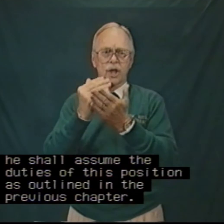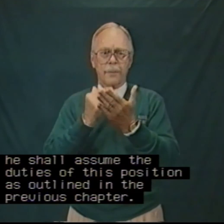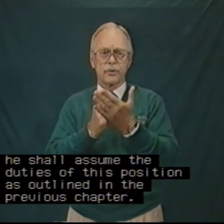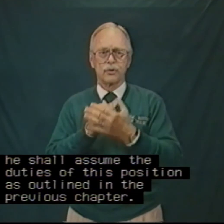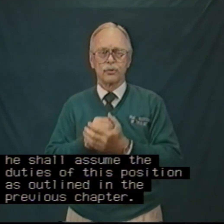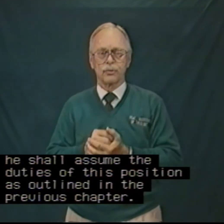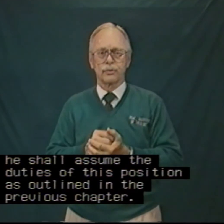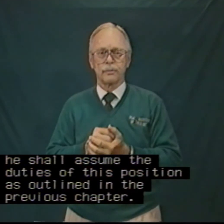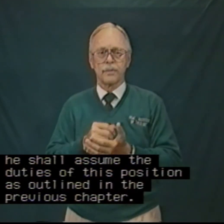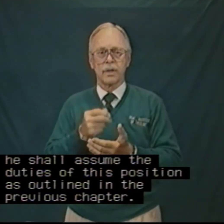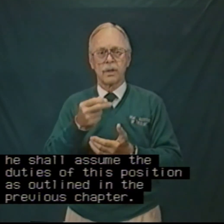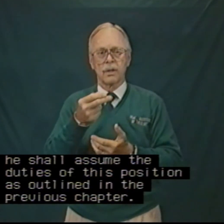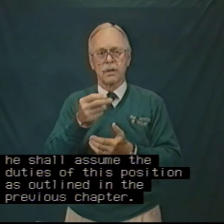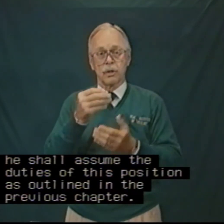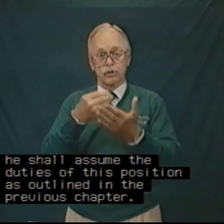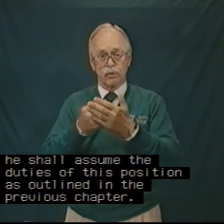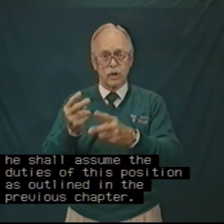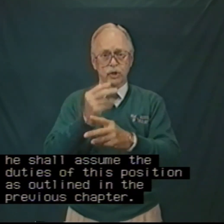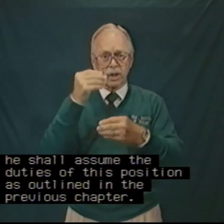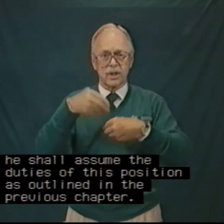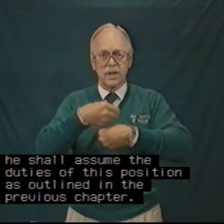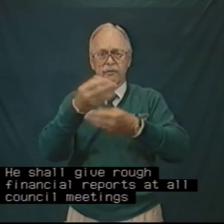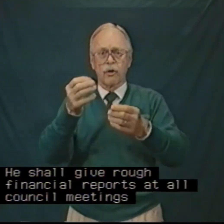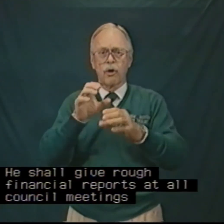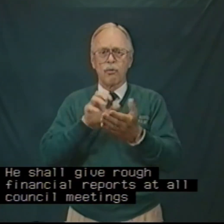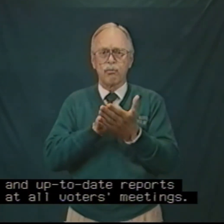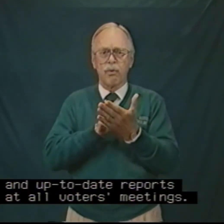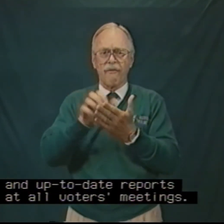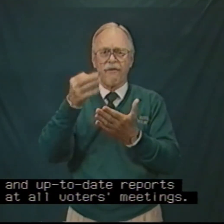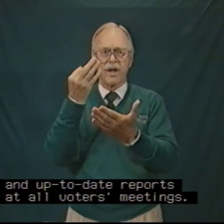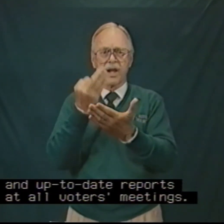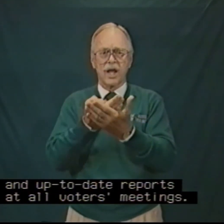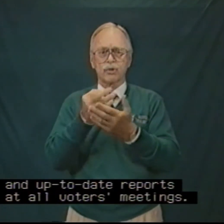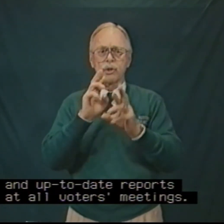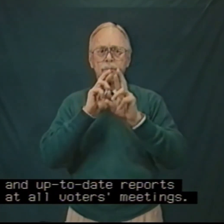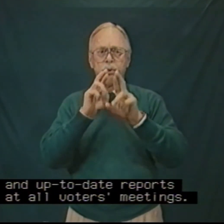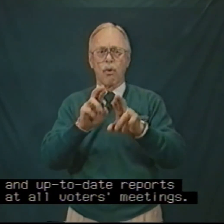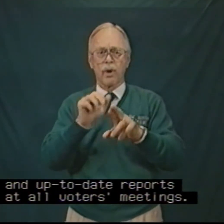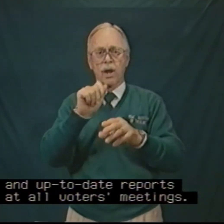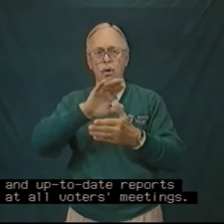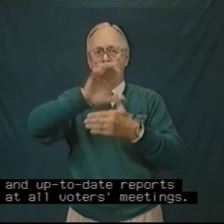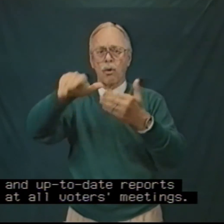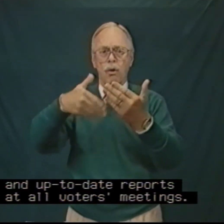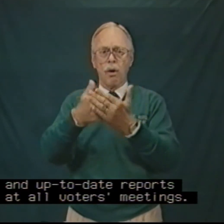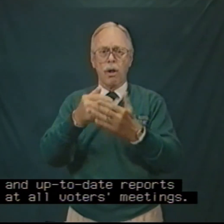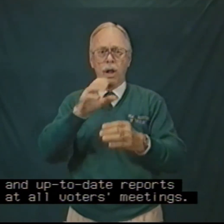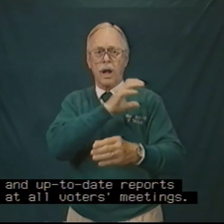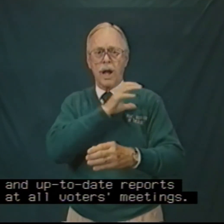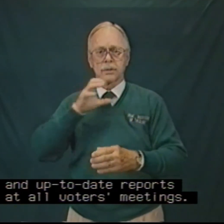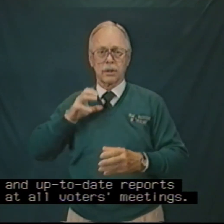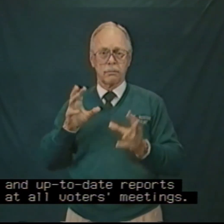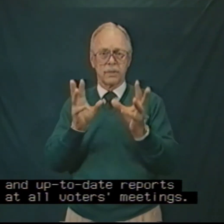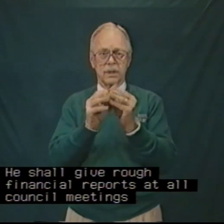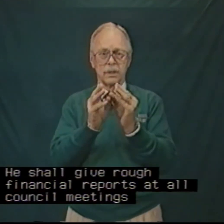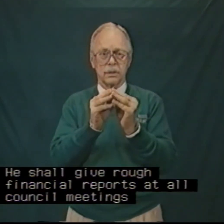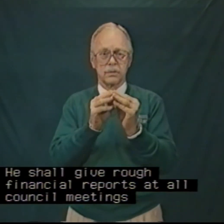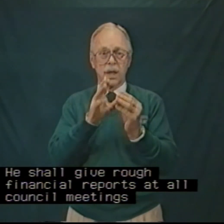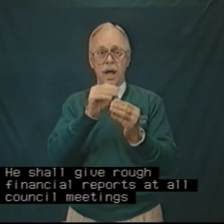and up-to-date reports of all